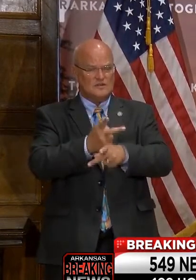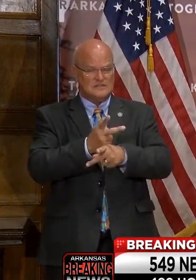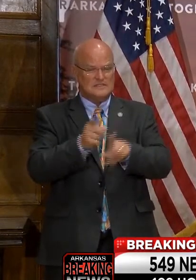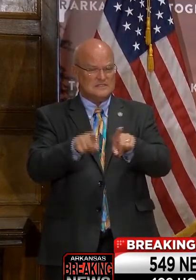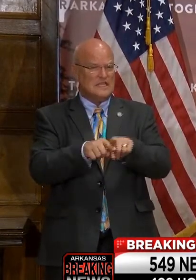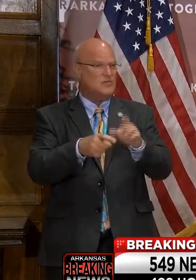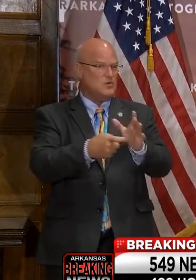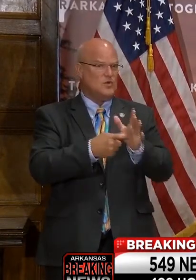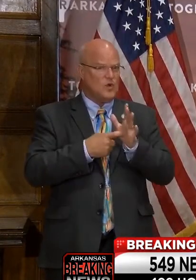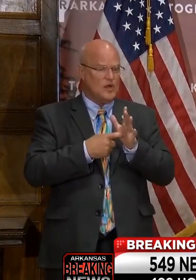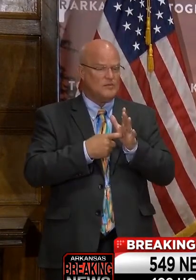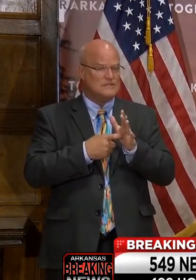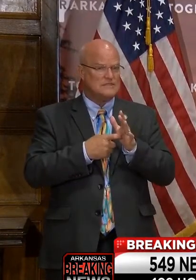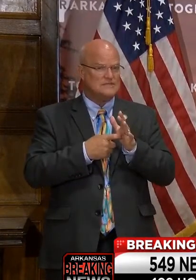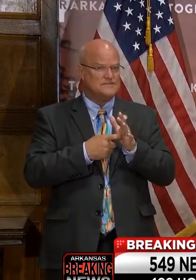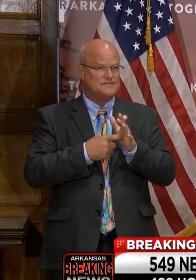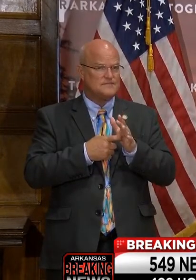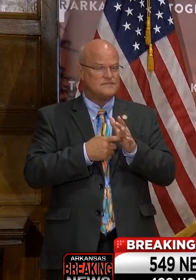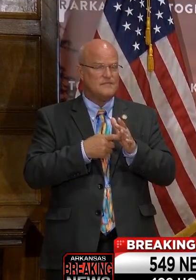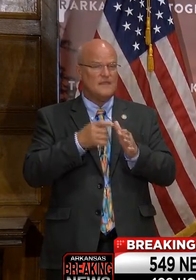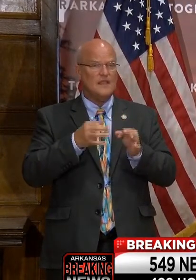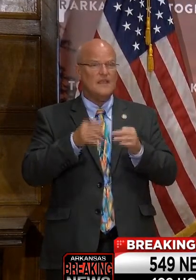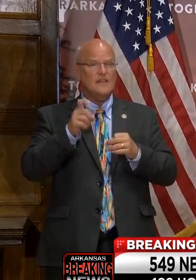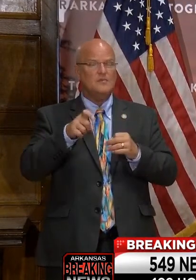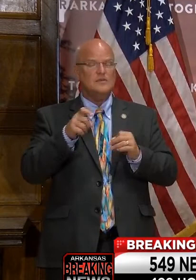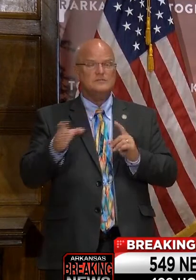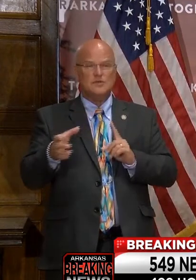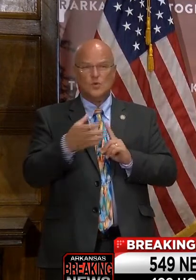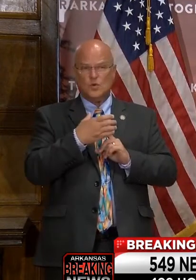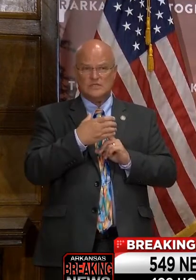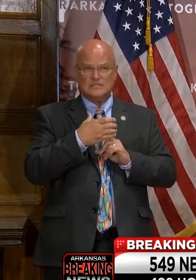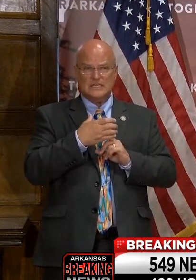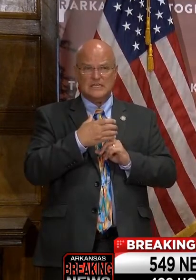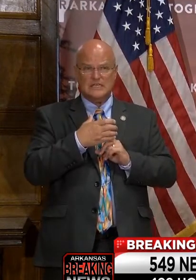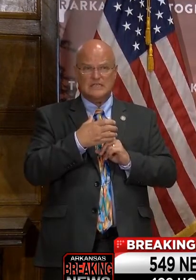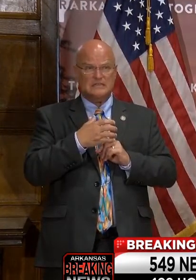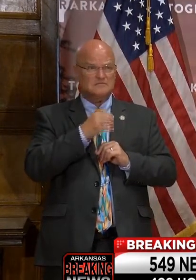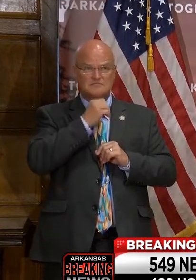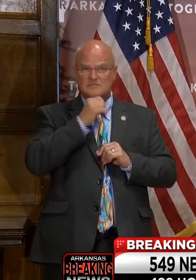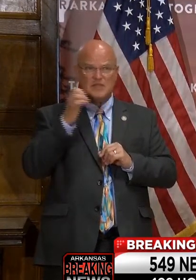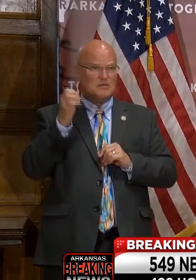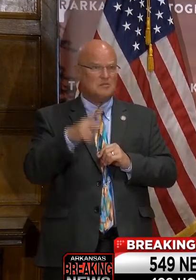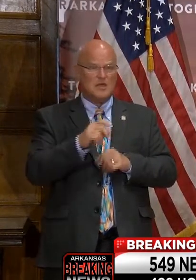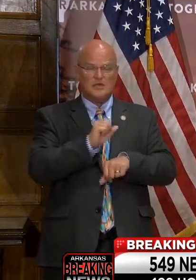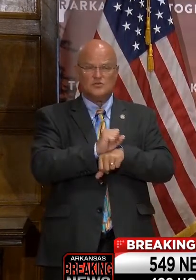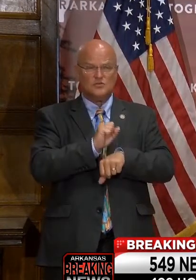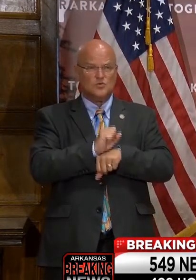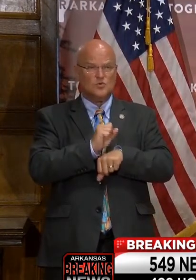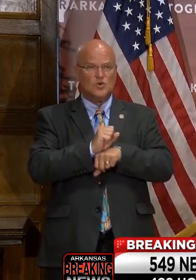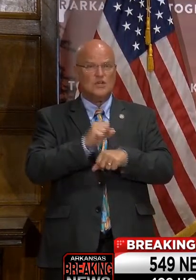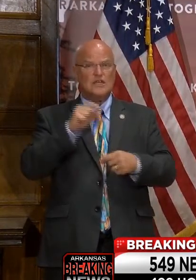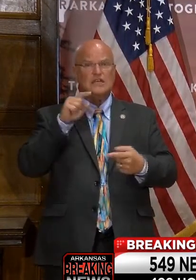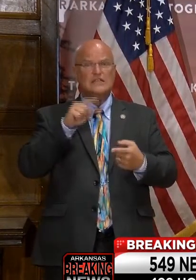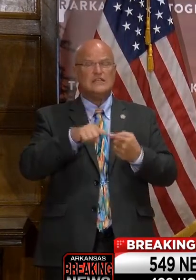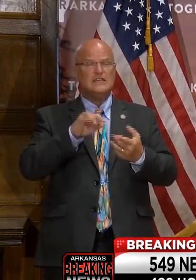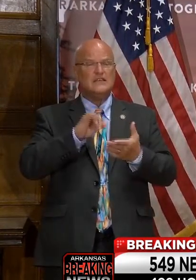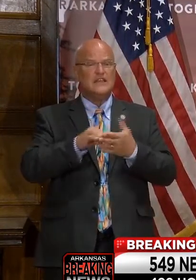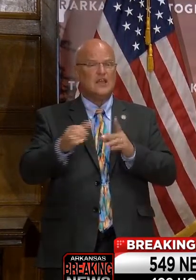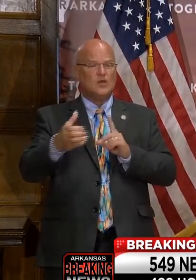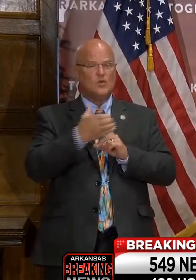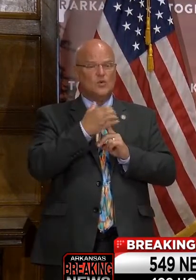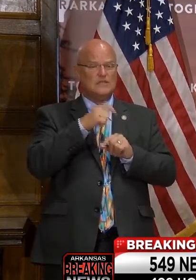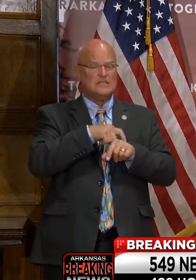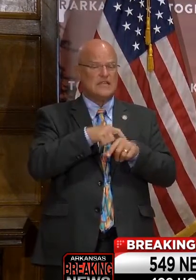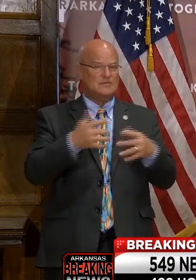requirements. If they have to be quarantined, they should not be returning to work until that quarantine